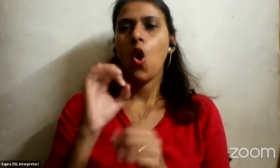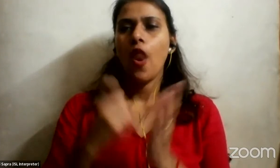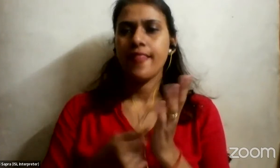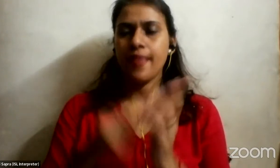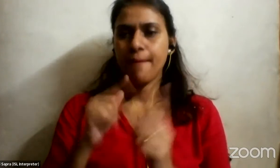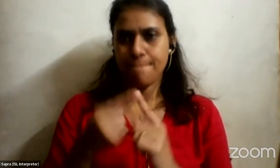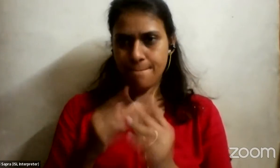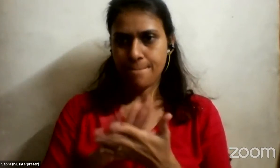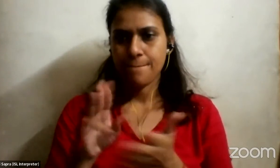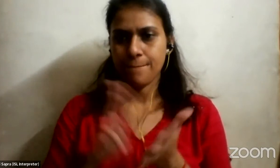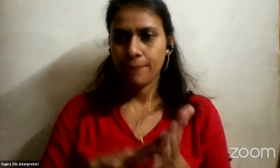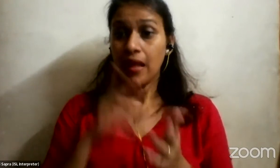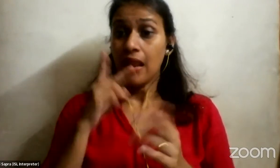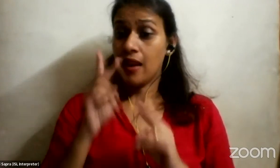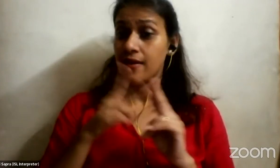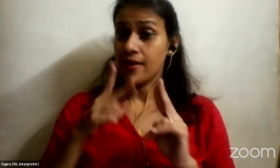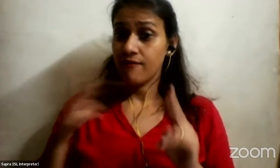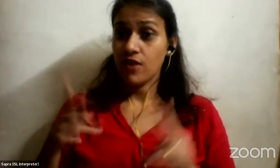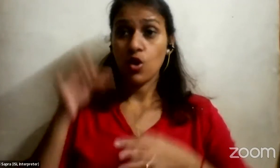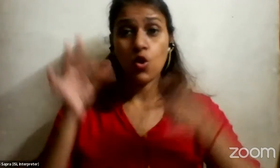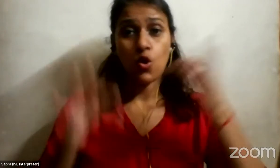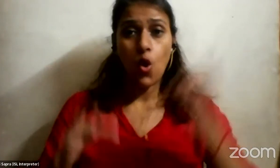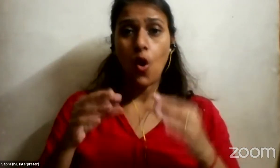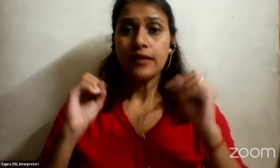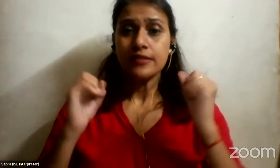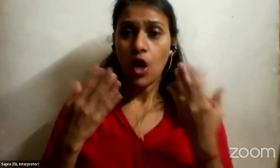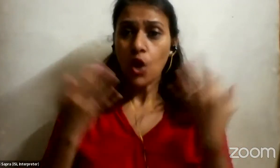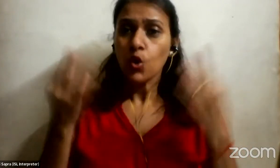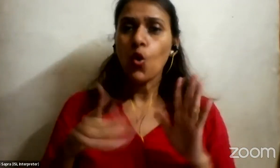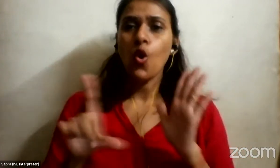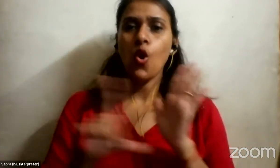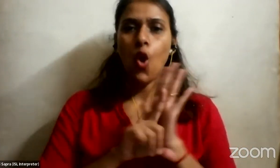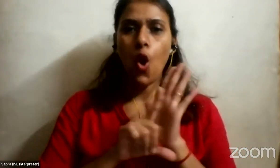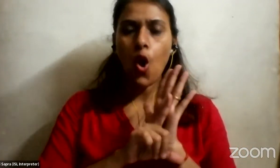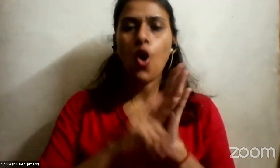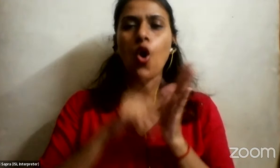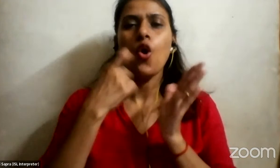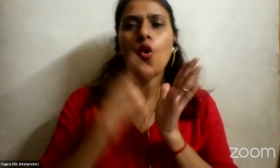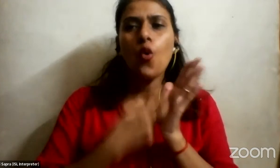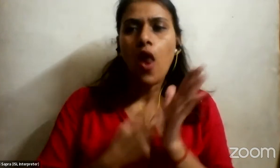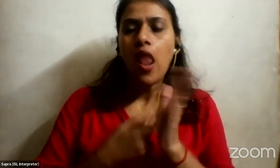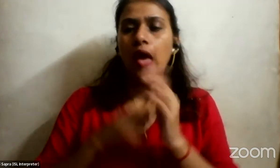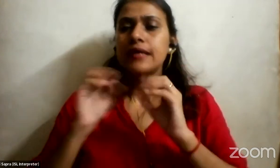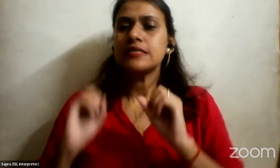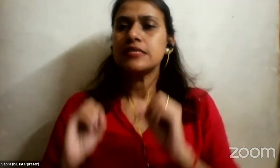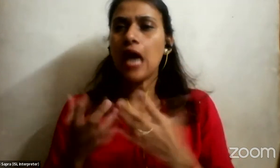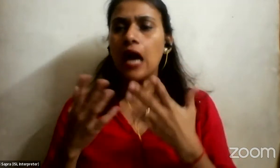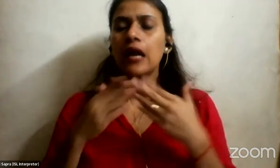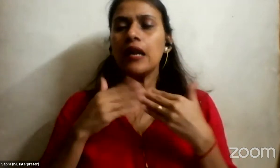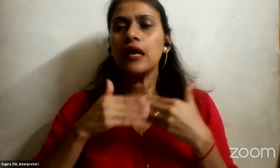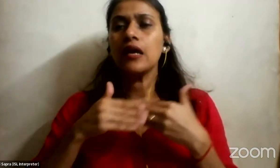a lot of jurisdictions are coming up with new laws or regulations uh,